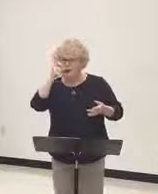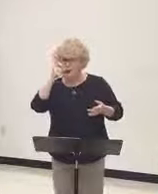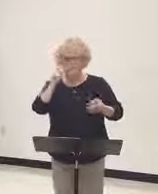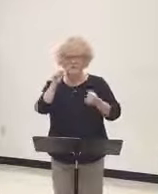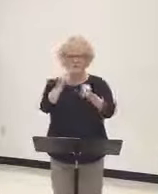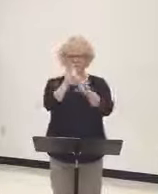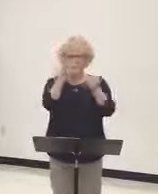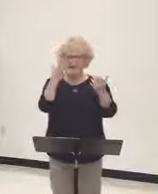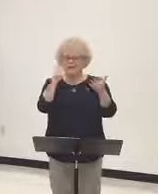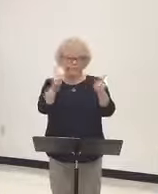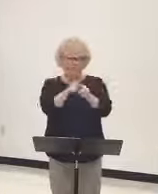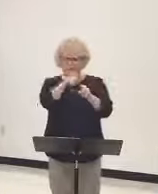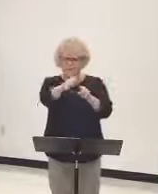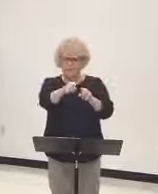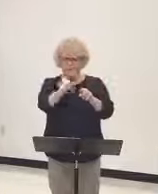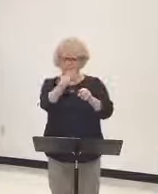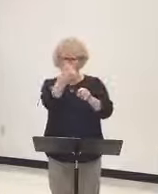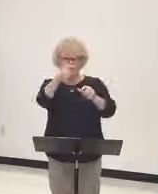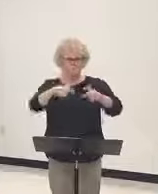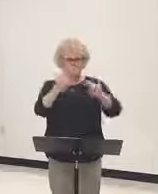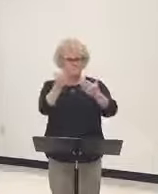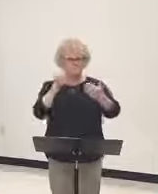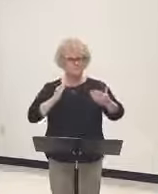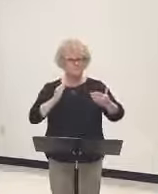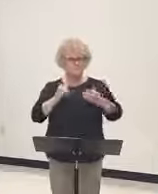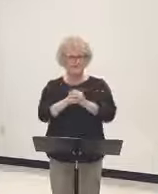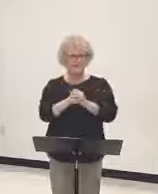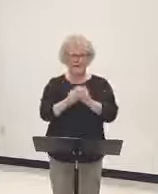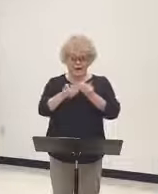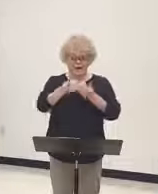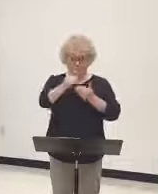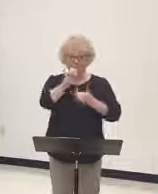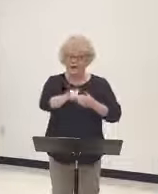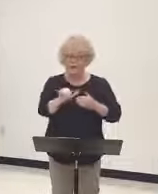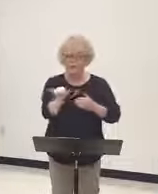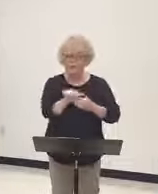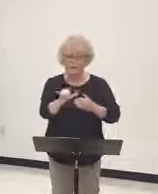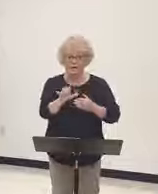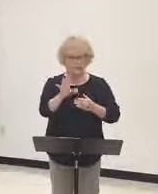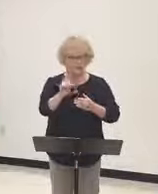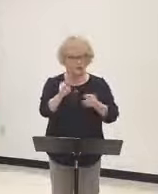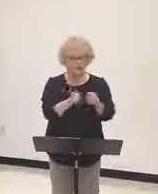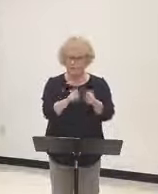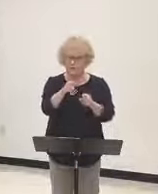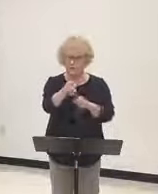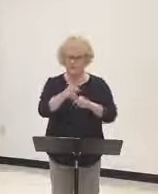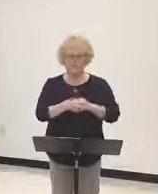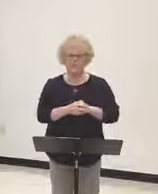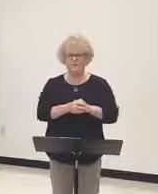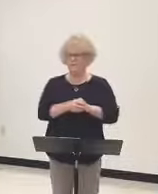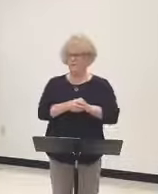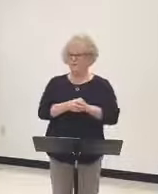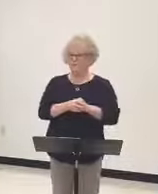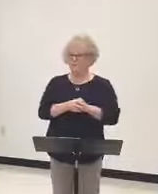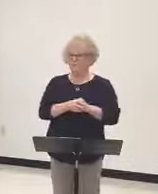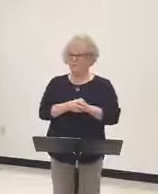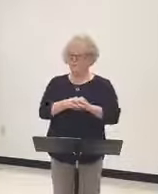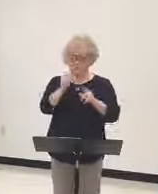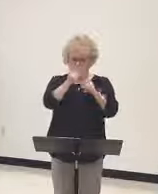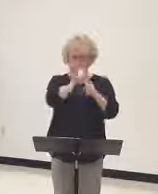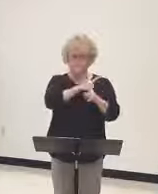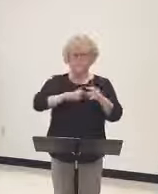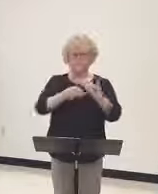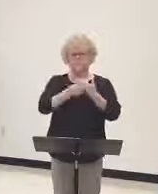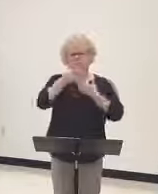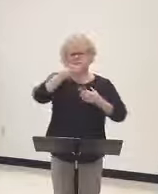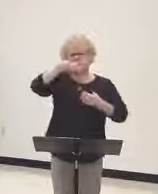never been anyone like you up to now, and after you there will come no one to equal you." The word of the